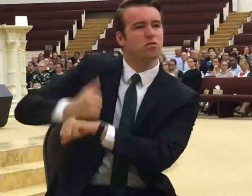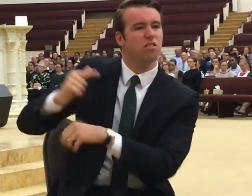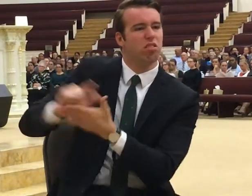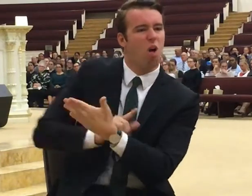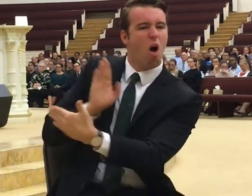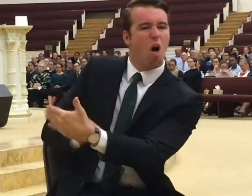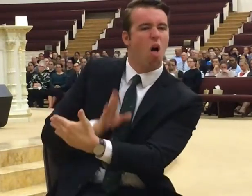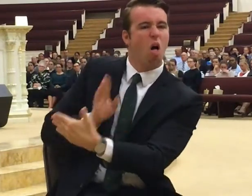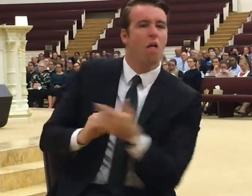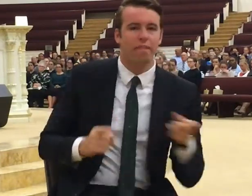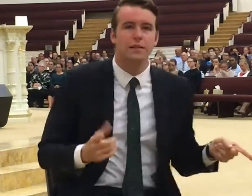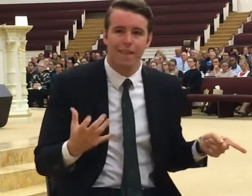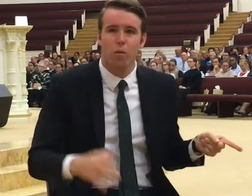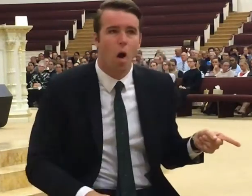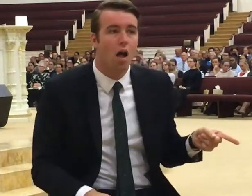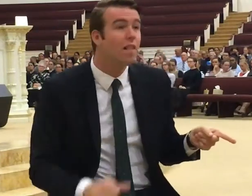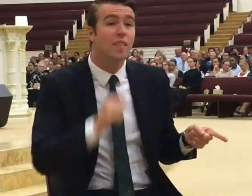been established.